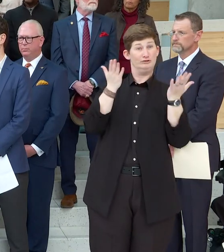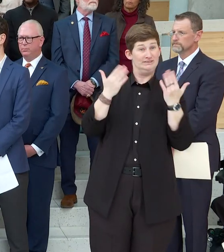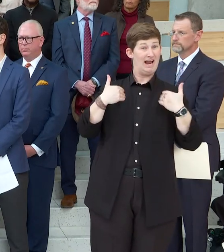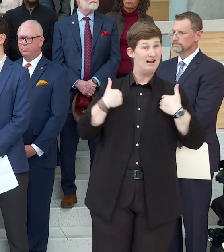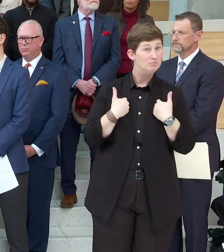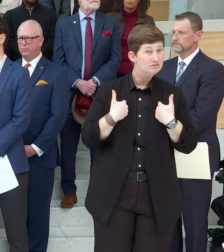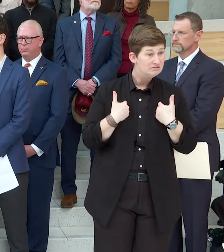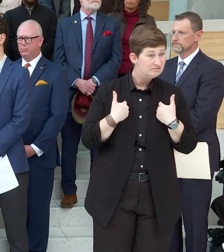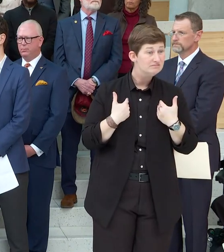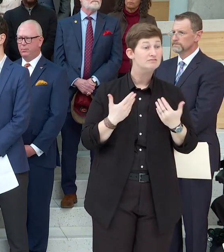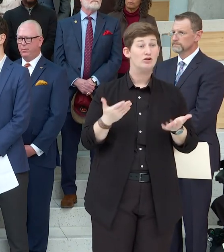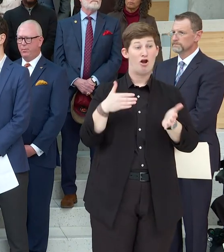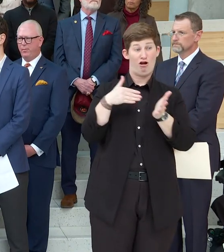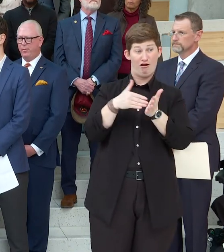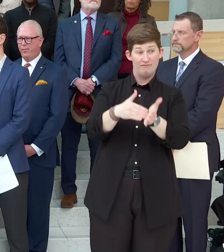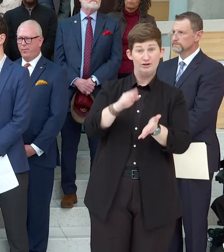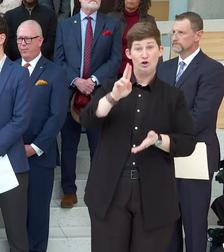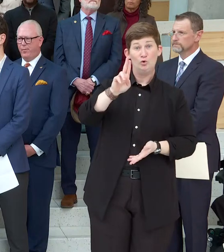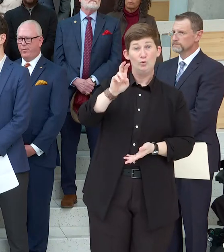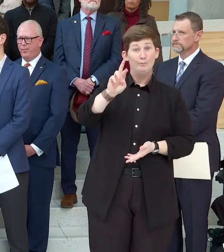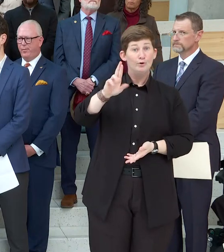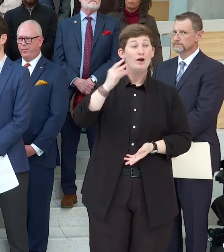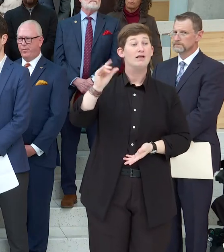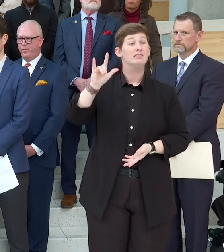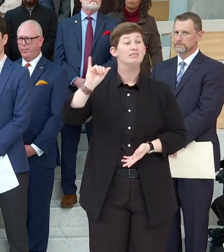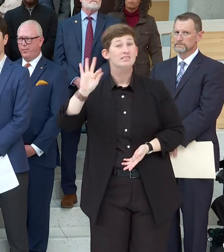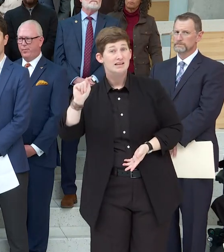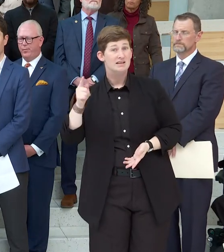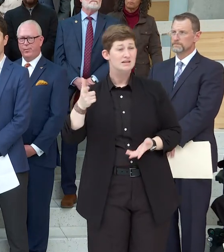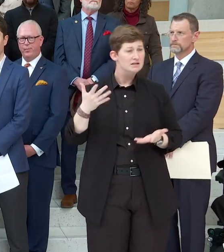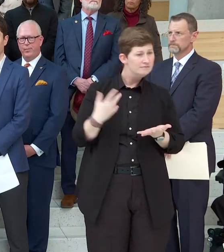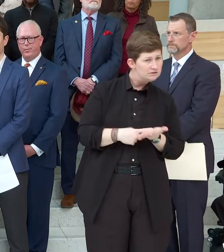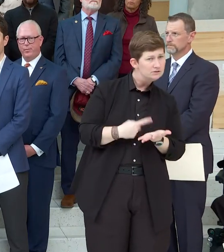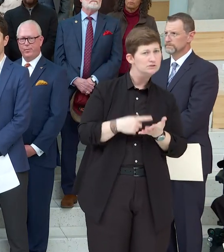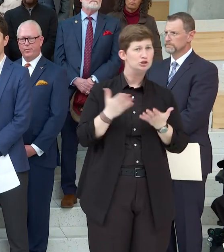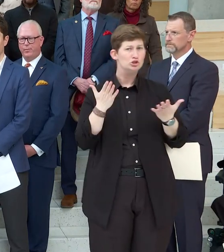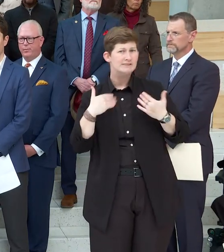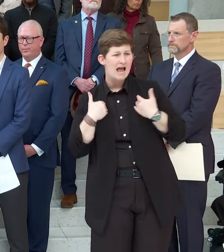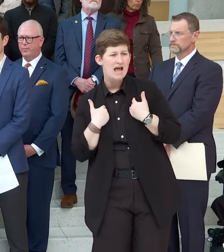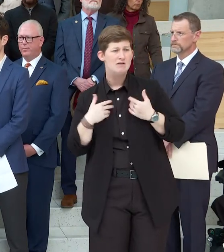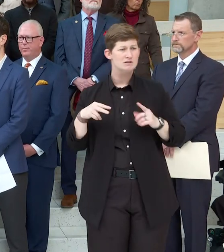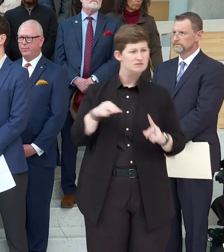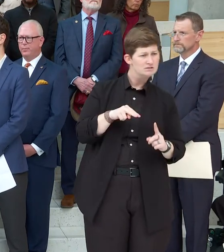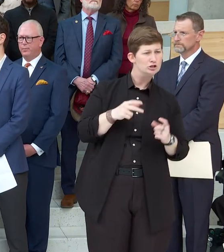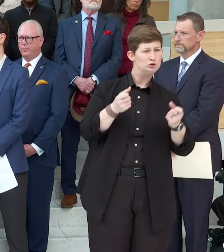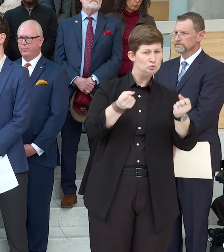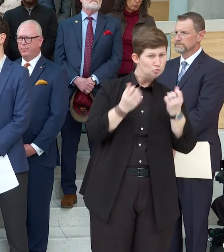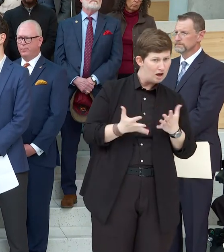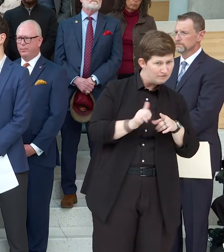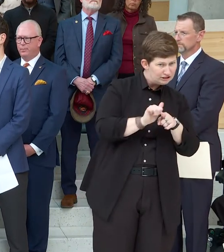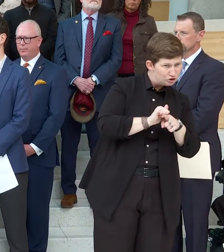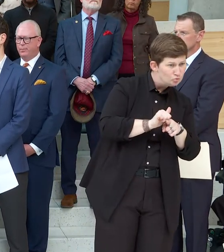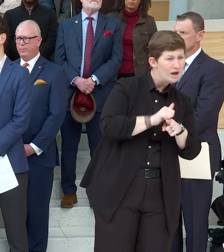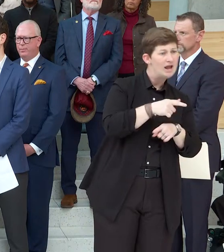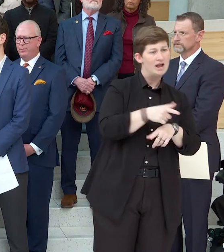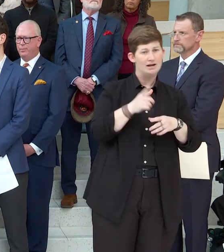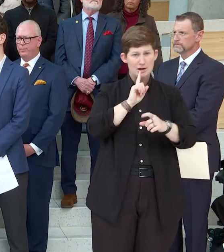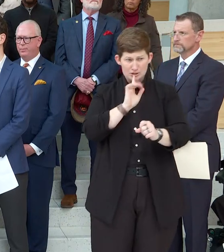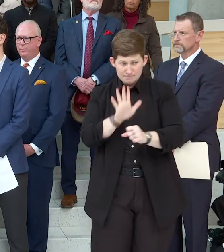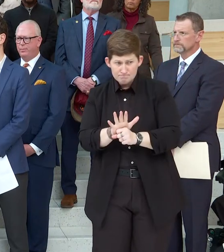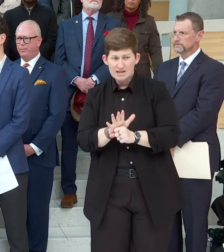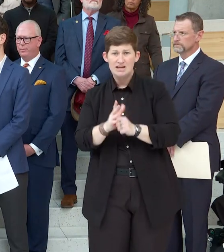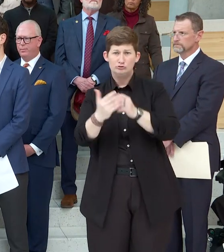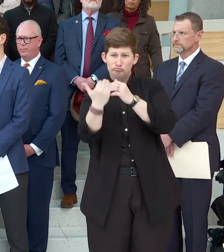of discussion with Uber and Lyft. They're aware of the issues. They've committed to training with their drivers, and they're committed to responsible